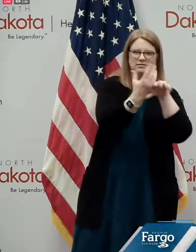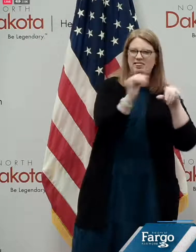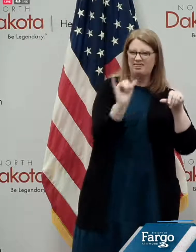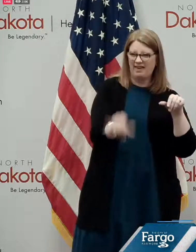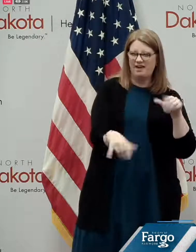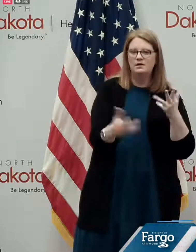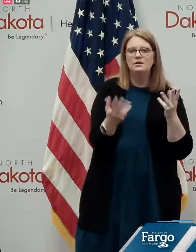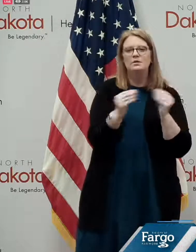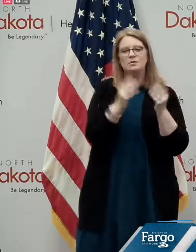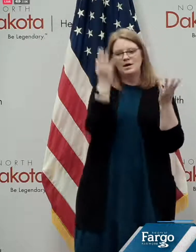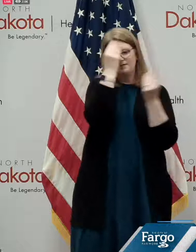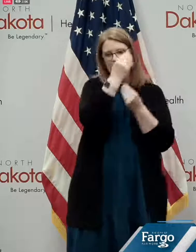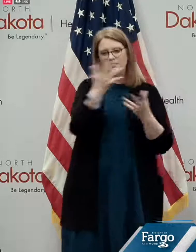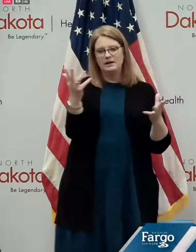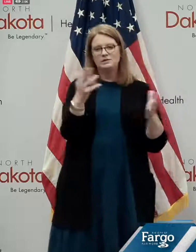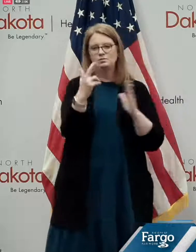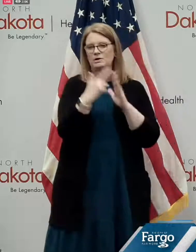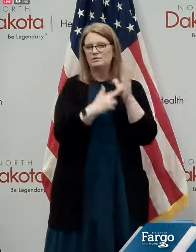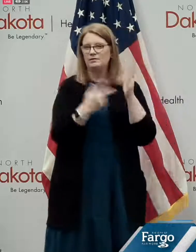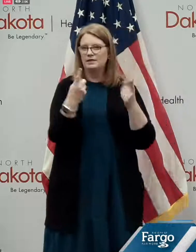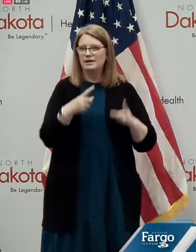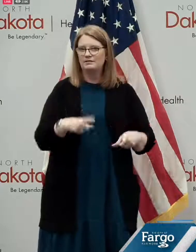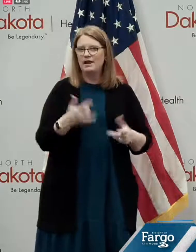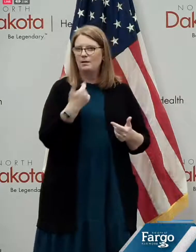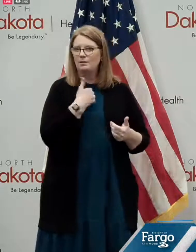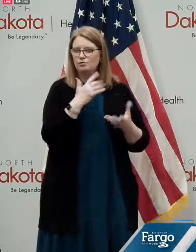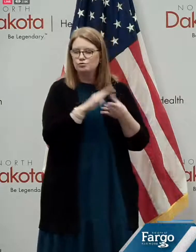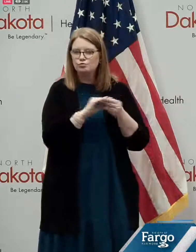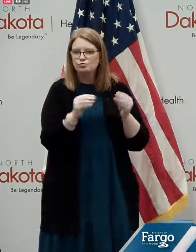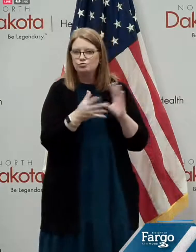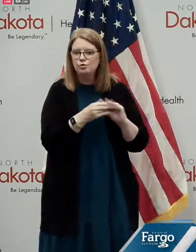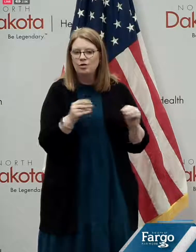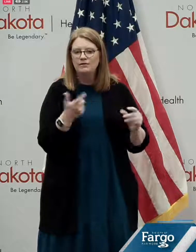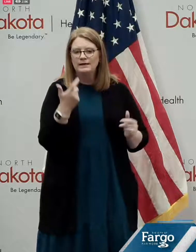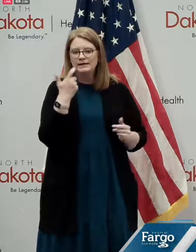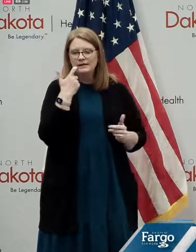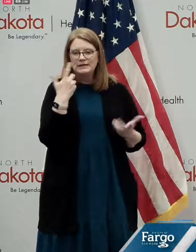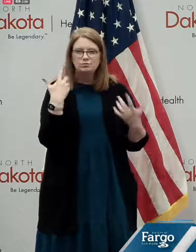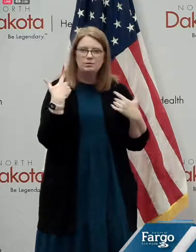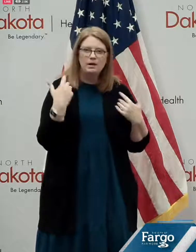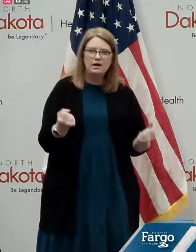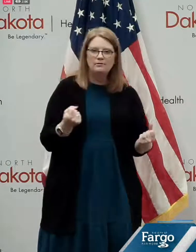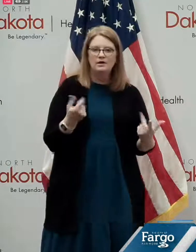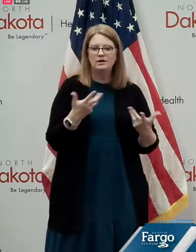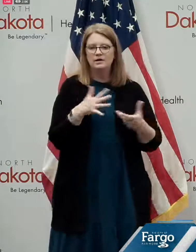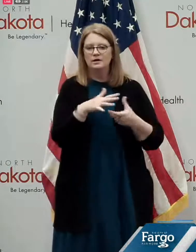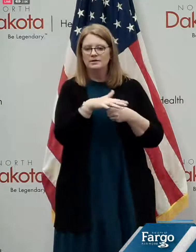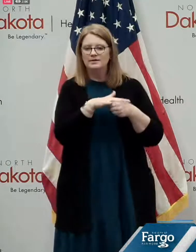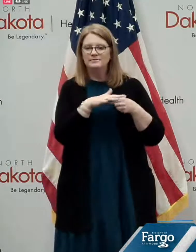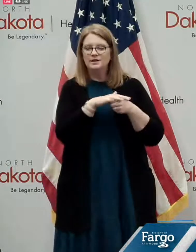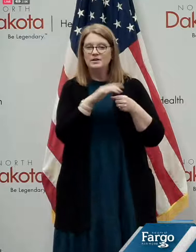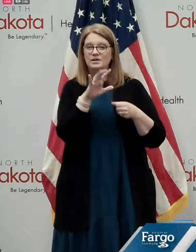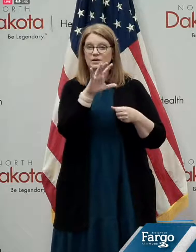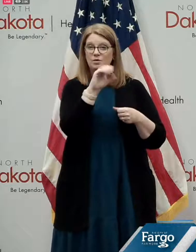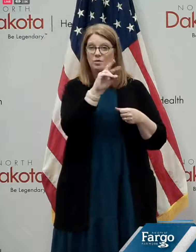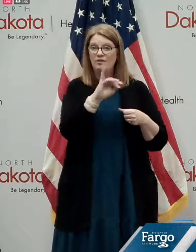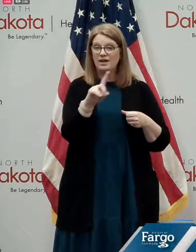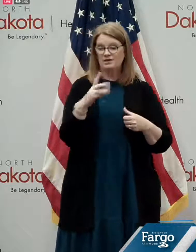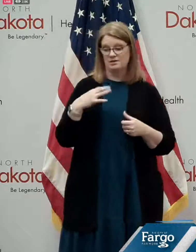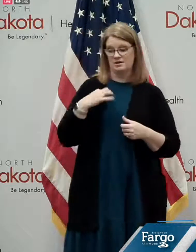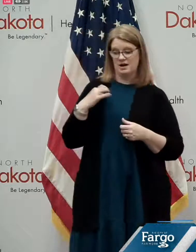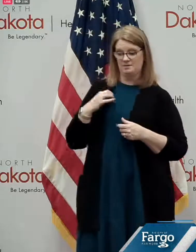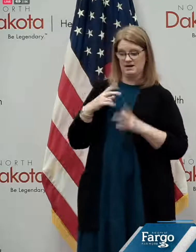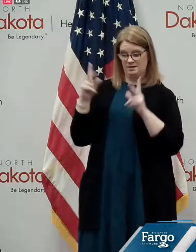information, register for the event, share a personal story of your addiction or recovery amidst COVID-19, or nominate an individual or a